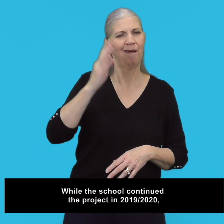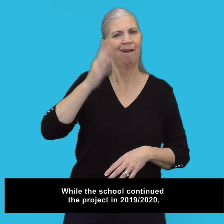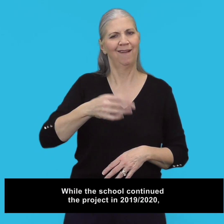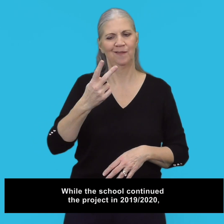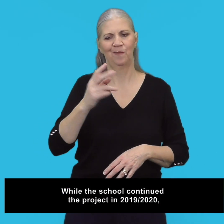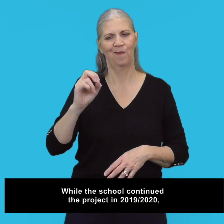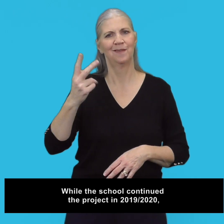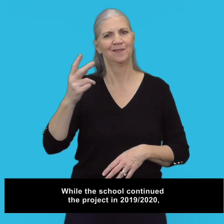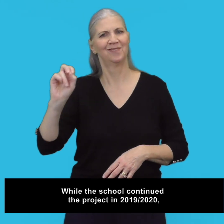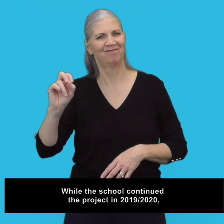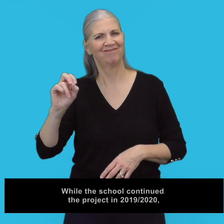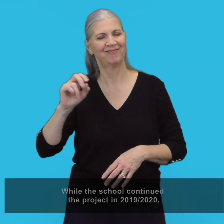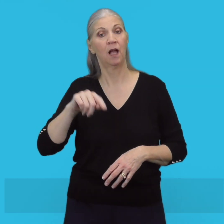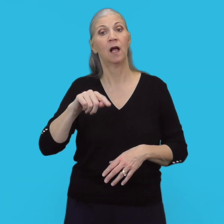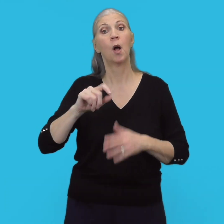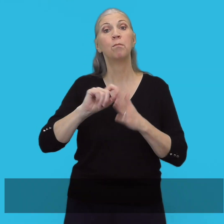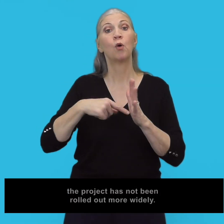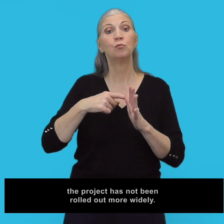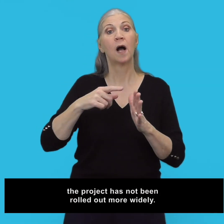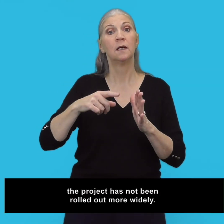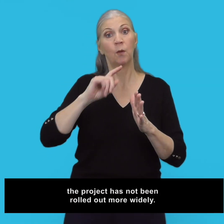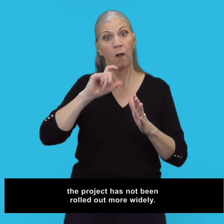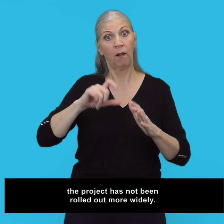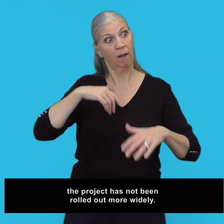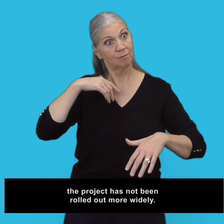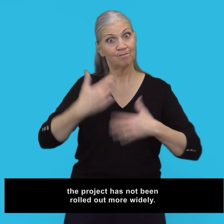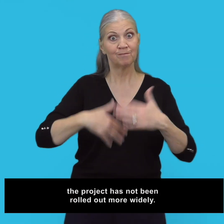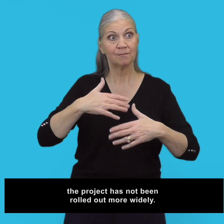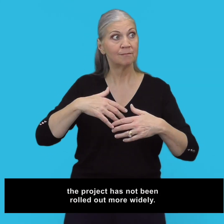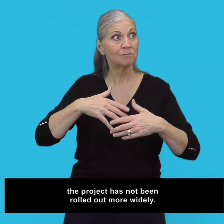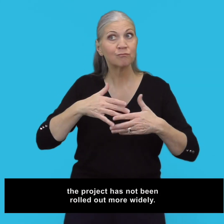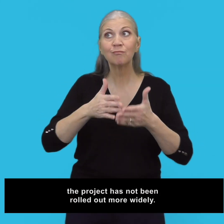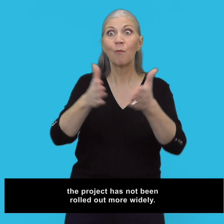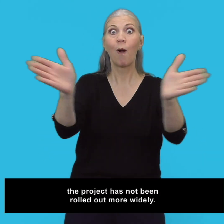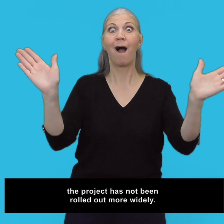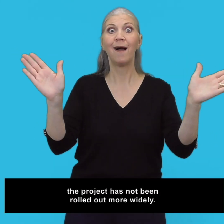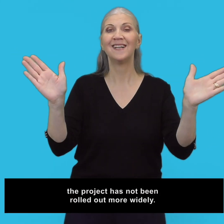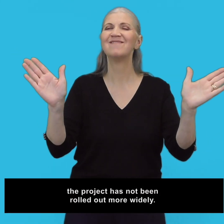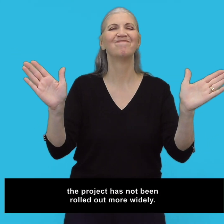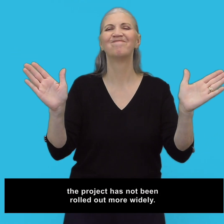2019-2020, the project has not been rolled out more widely.